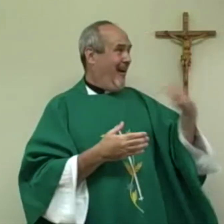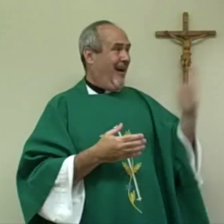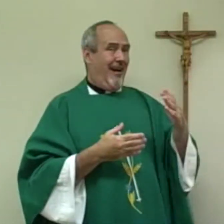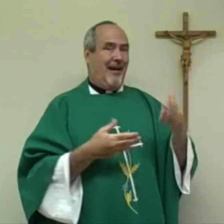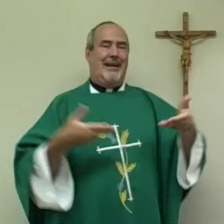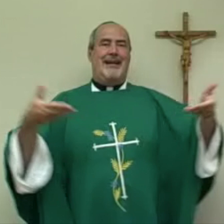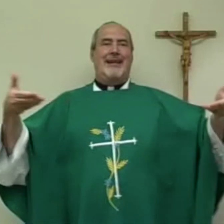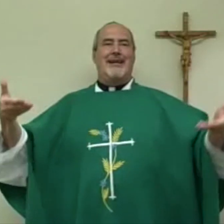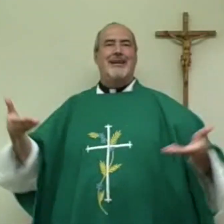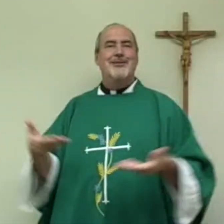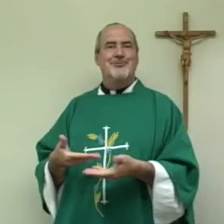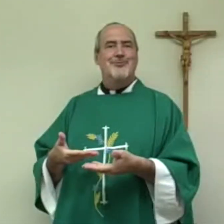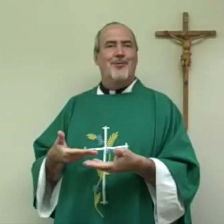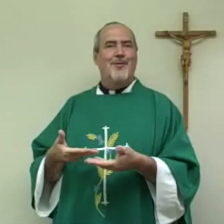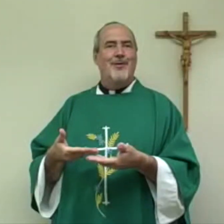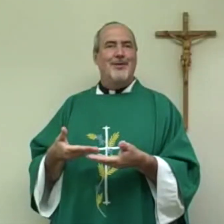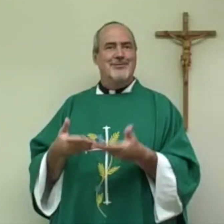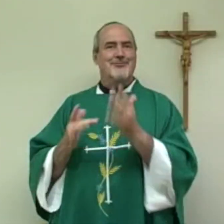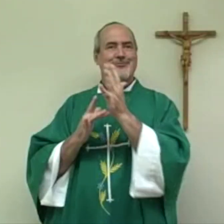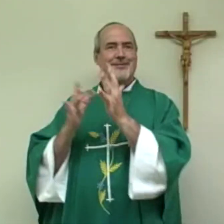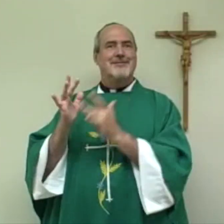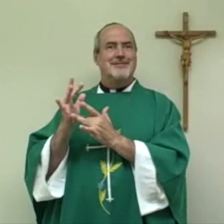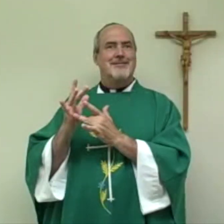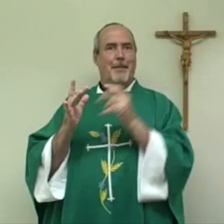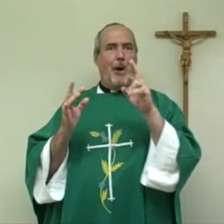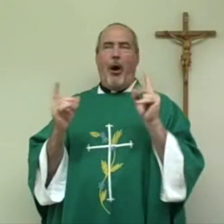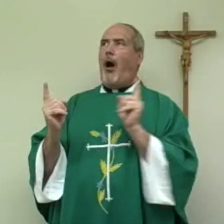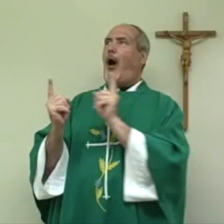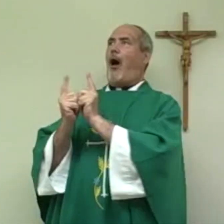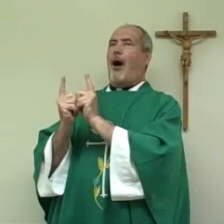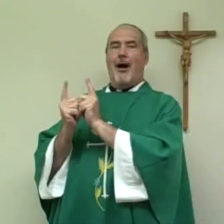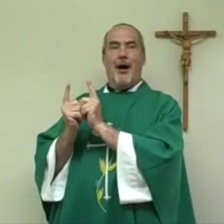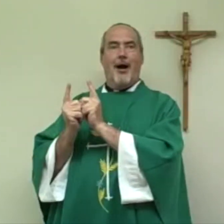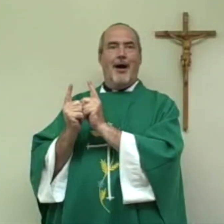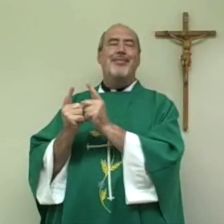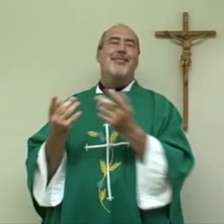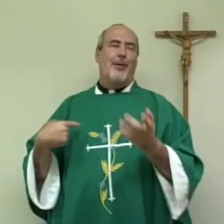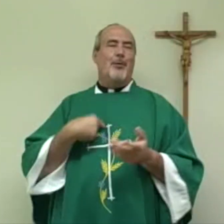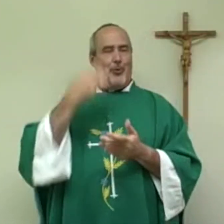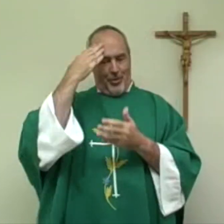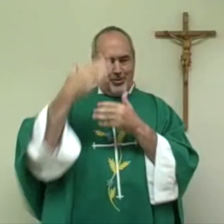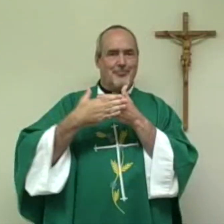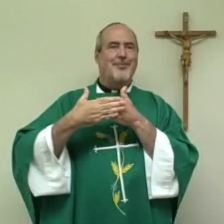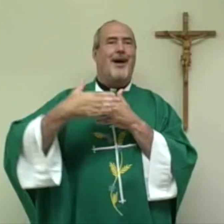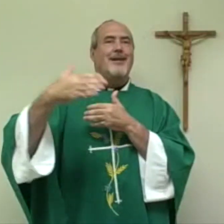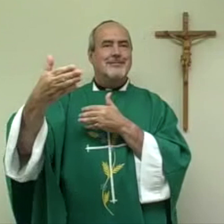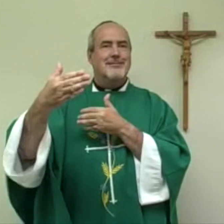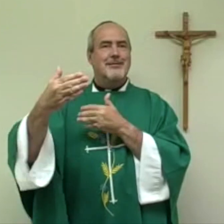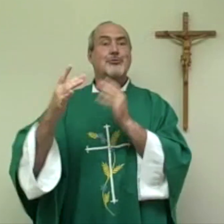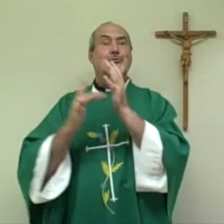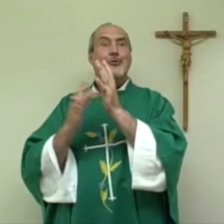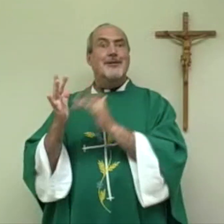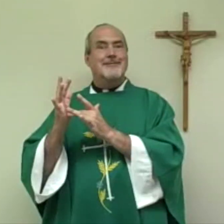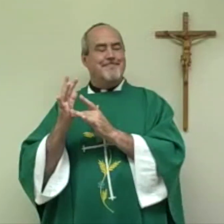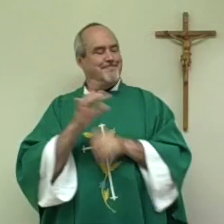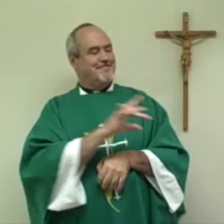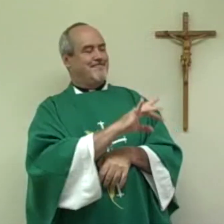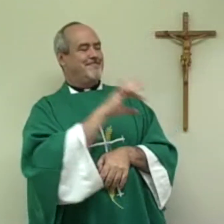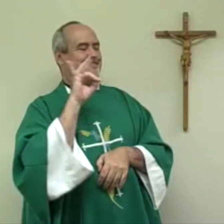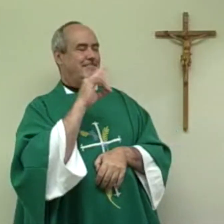have found our Savior." And he introduced Jesus to Peter. And then we know the rest of the story.